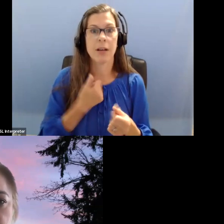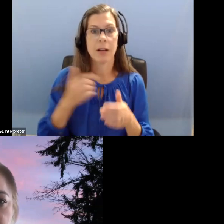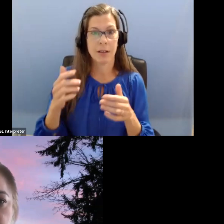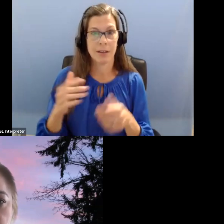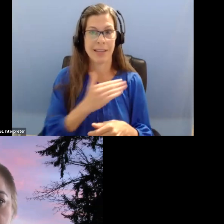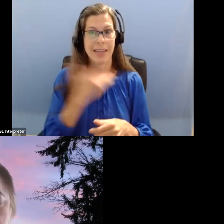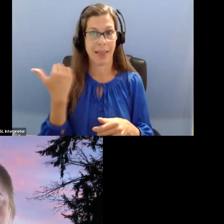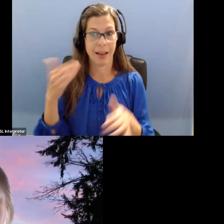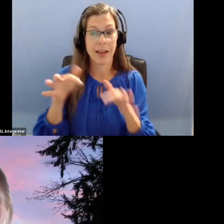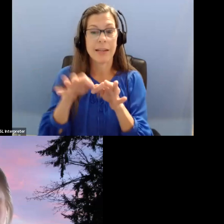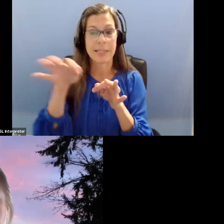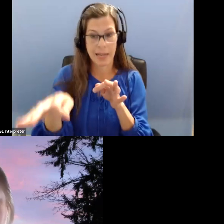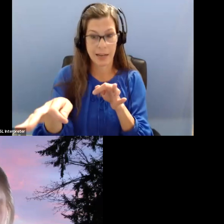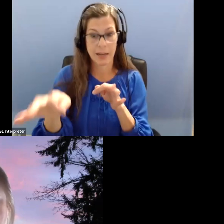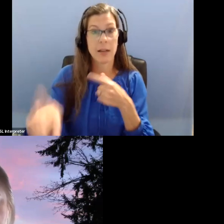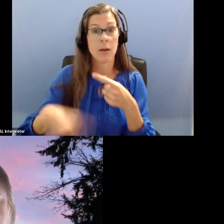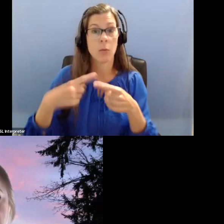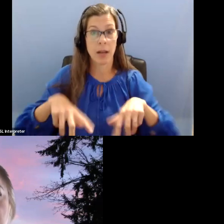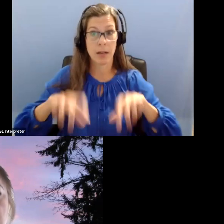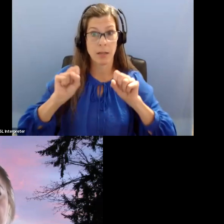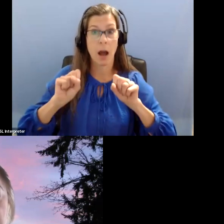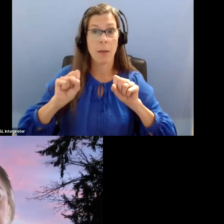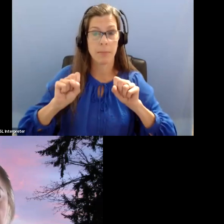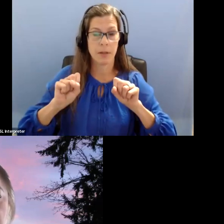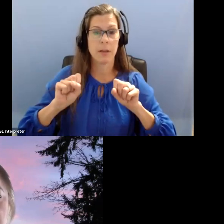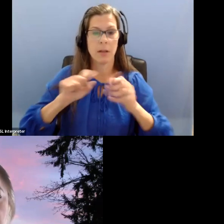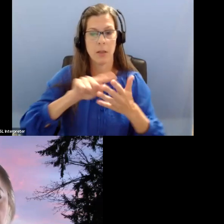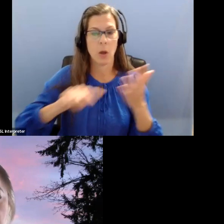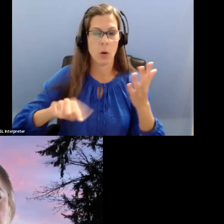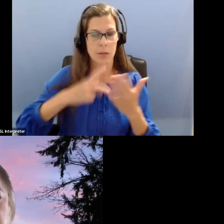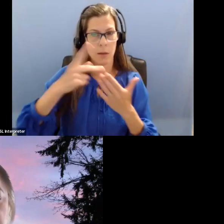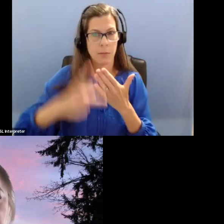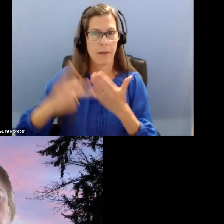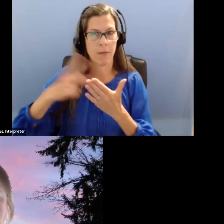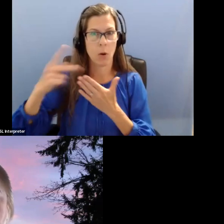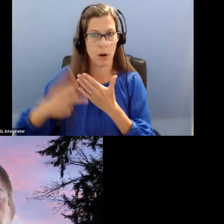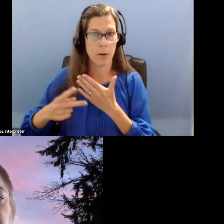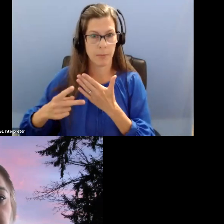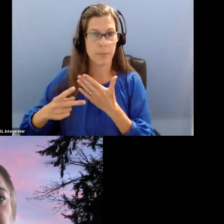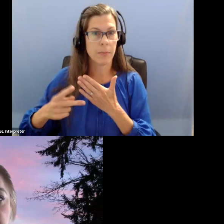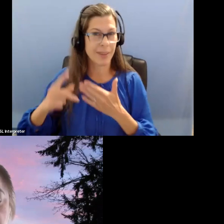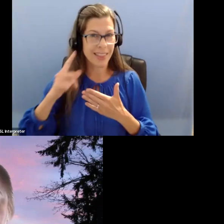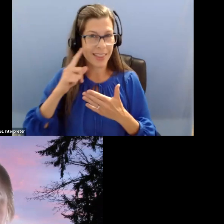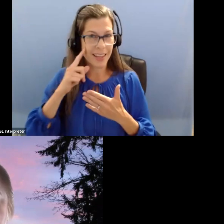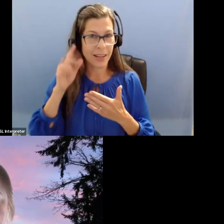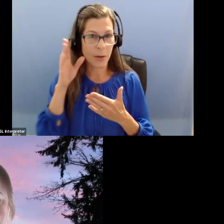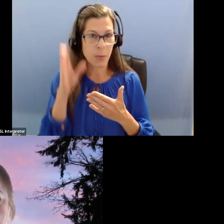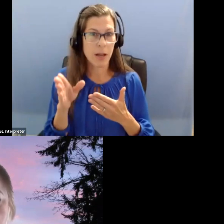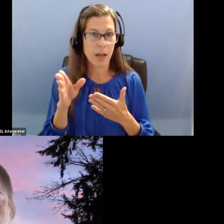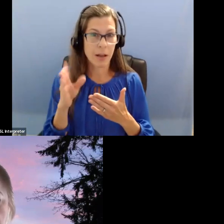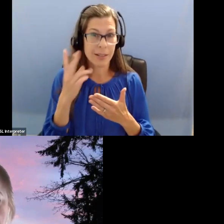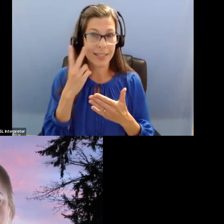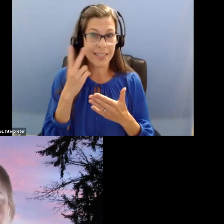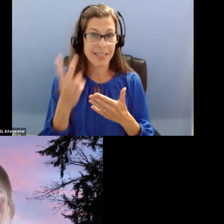we have to adopt these platforms. And so I think we're just gonna